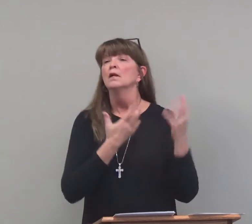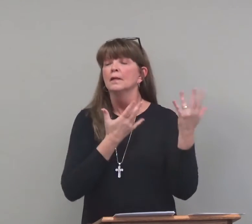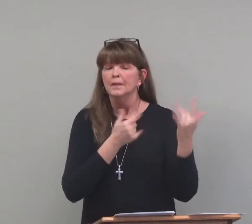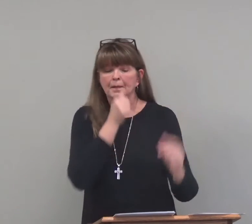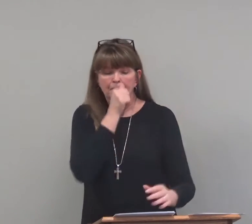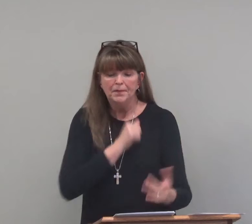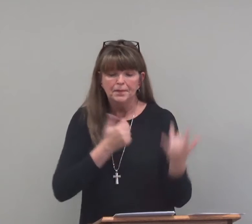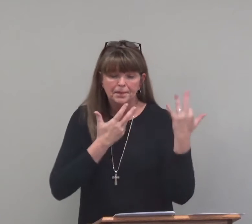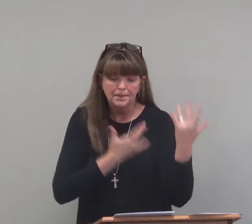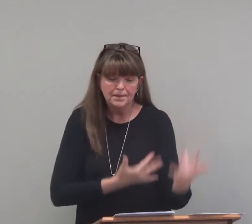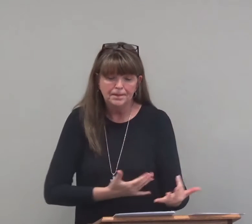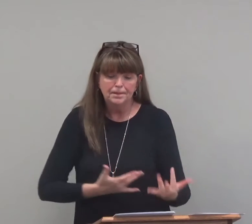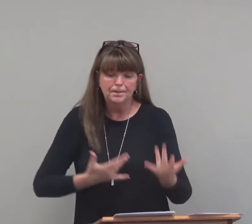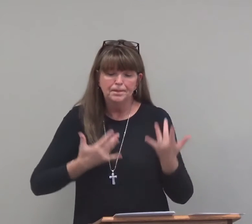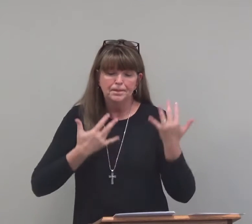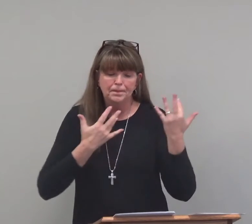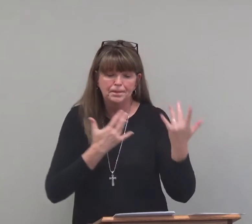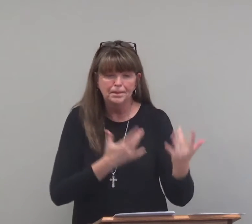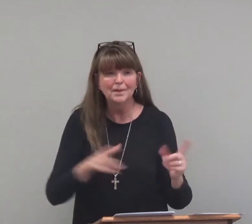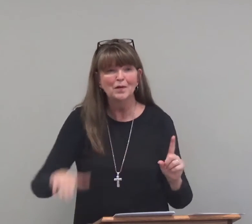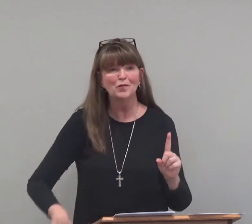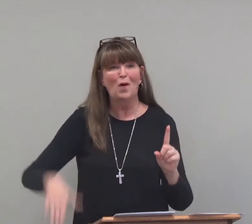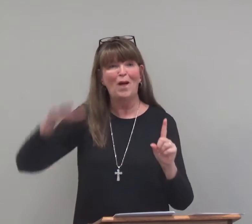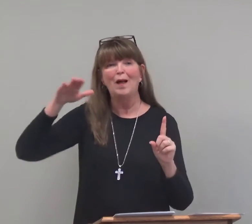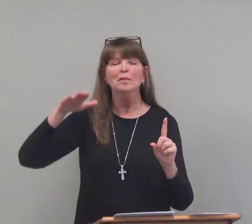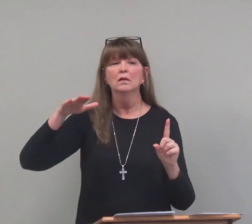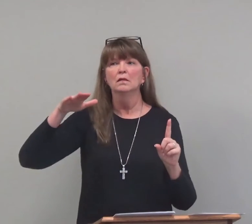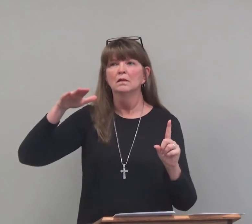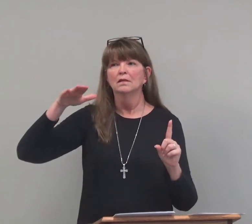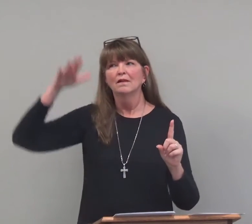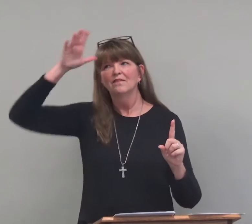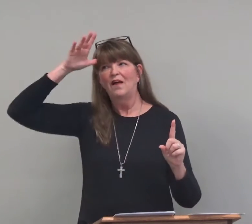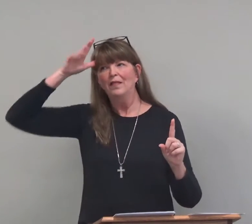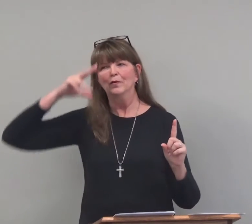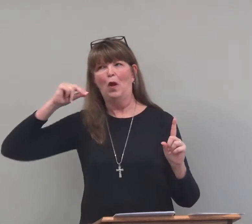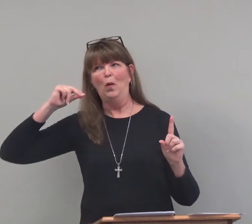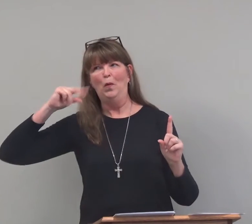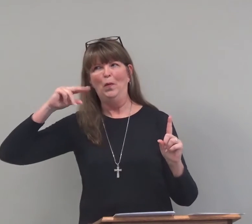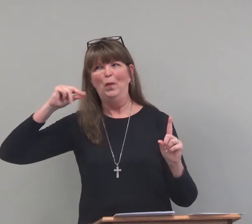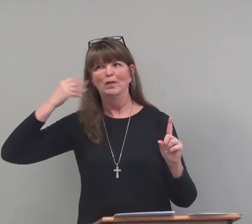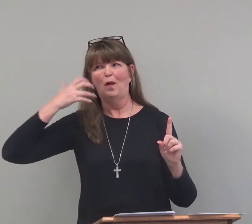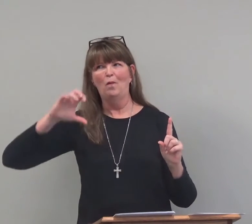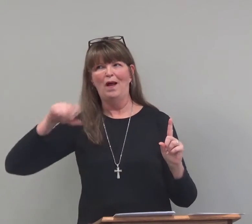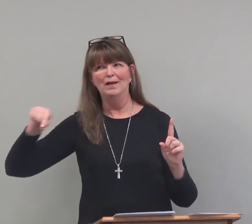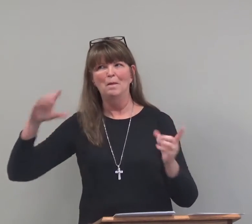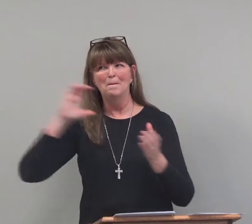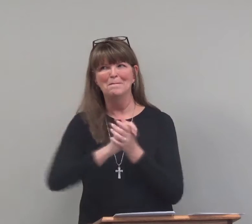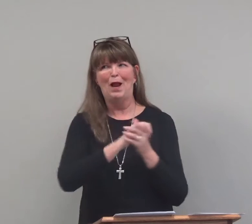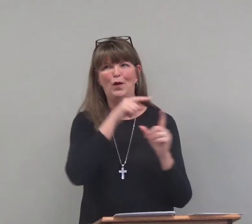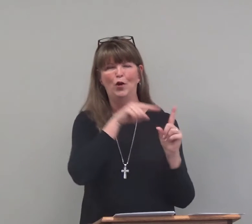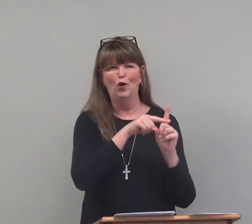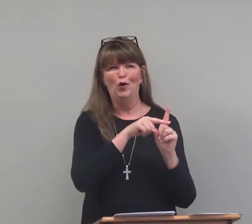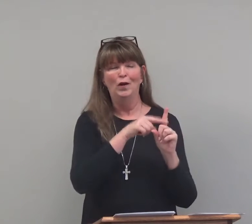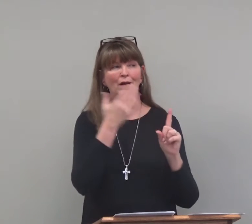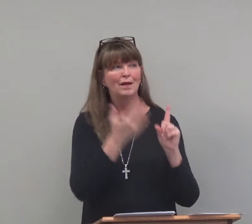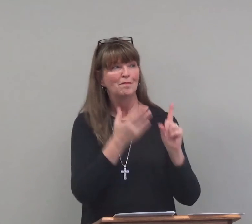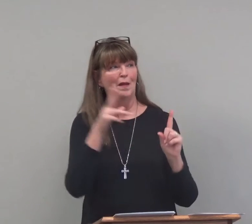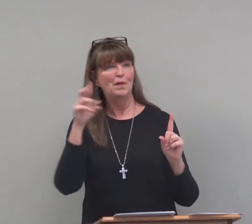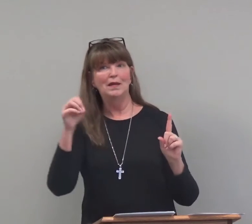and then we can marry you. So she waited until the son got old enough, and then the father changed his mind and said, no, he did